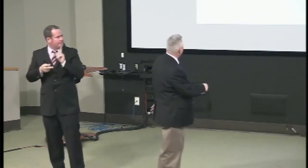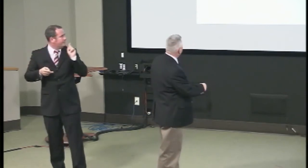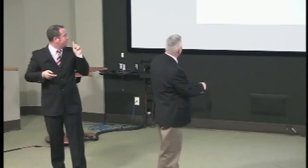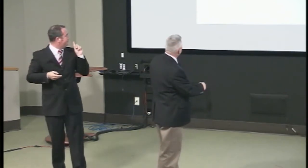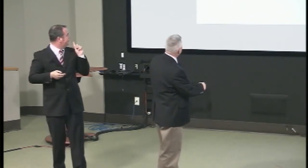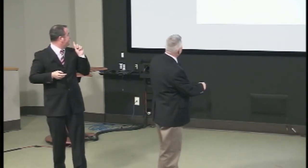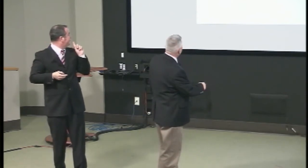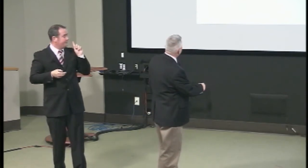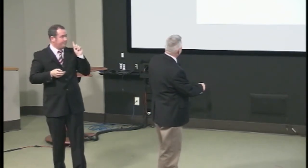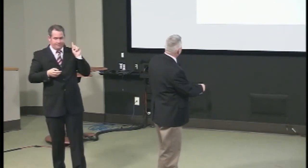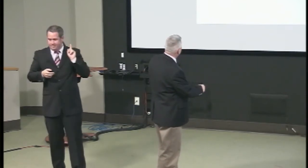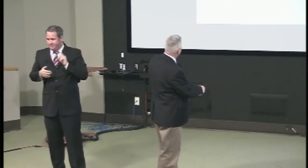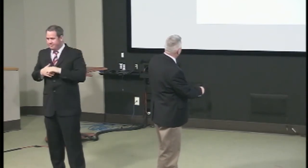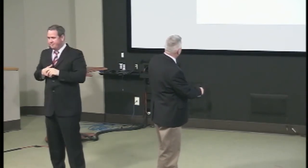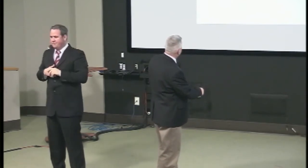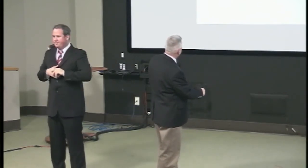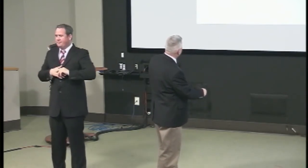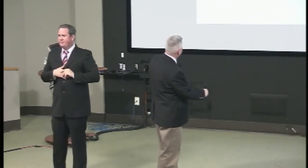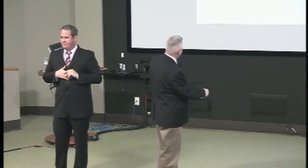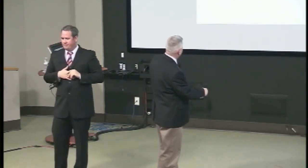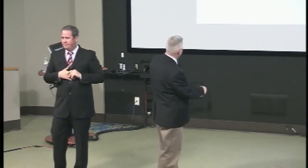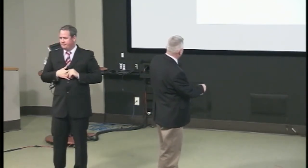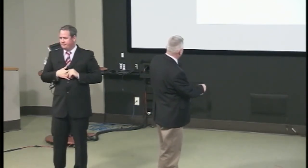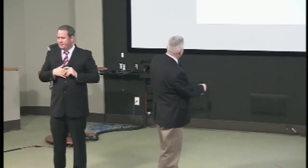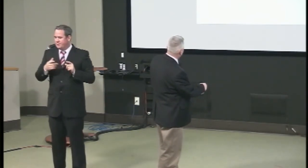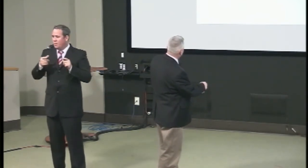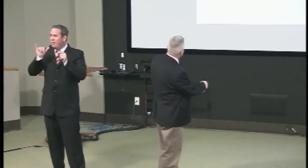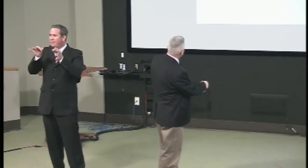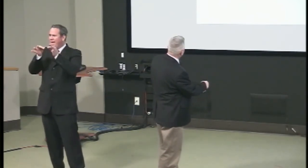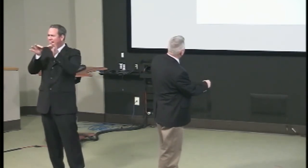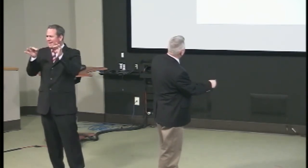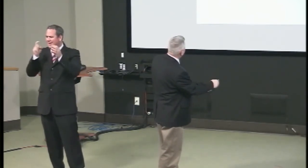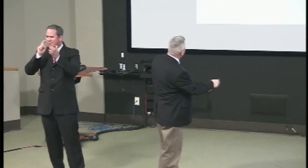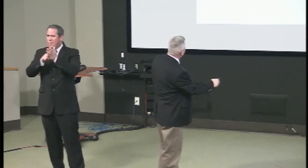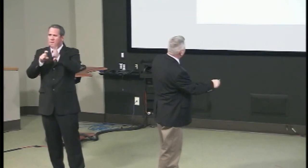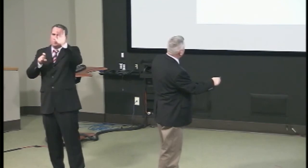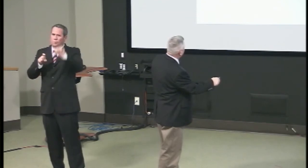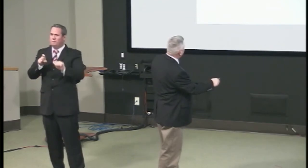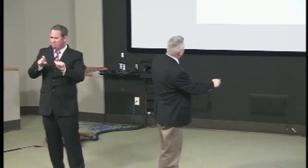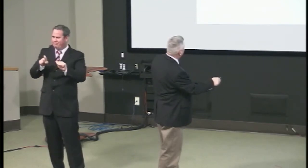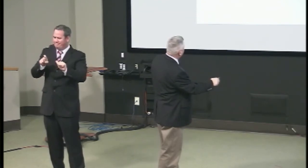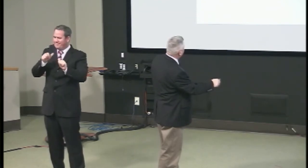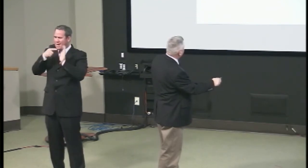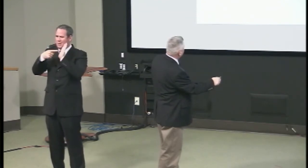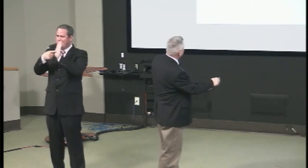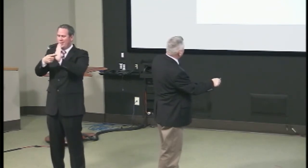off. So this is reaction time with 6 repetitions, and in red are the